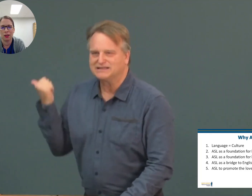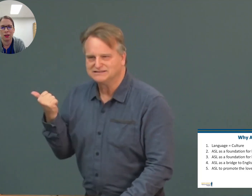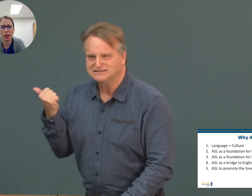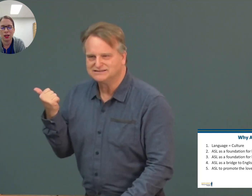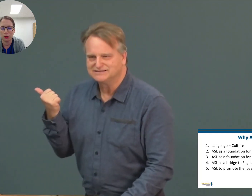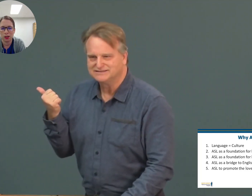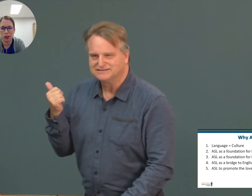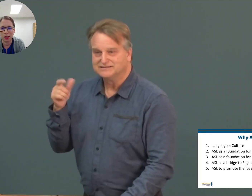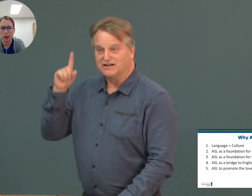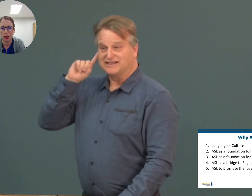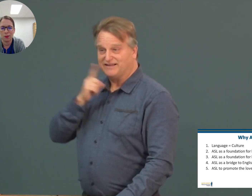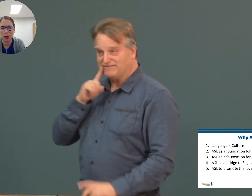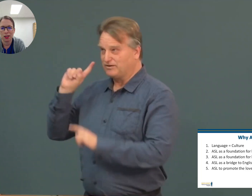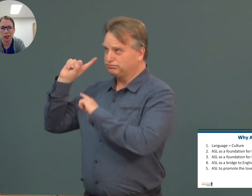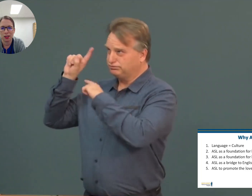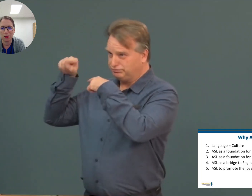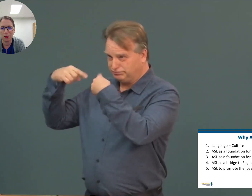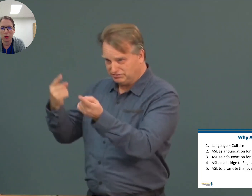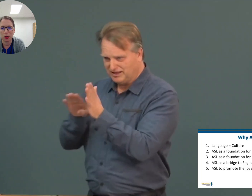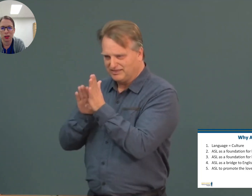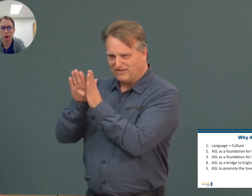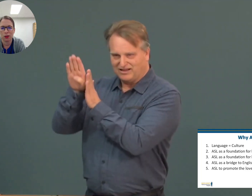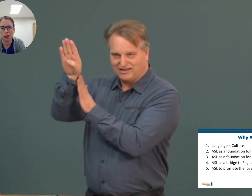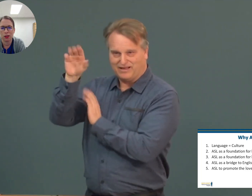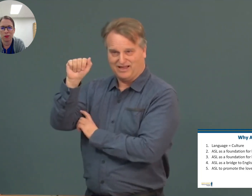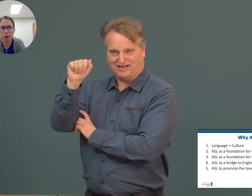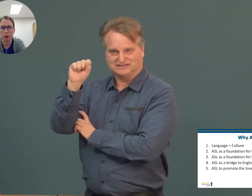that uses it, and it's the best system that works for deaf people.